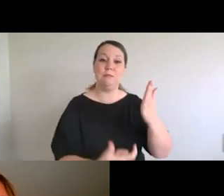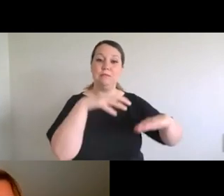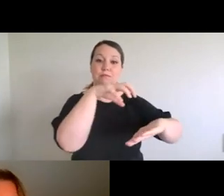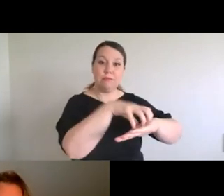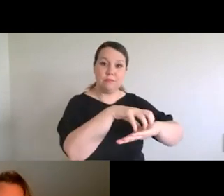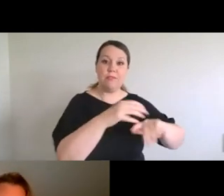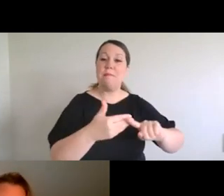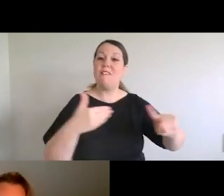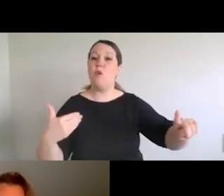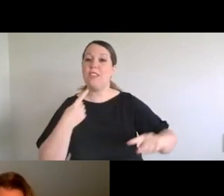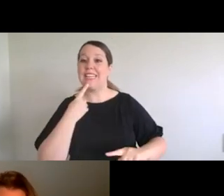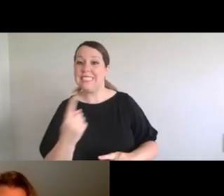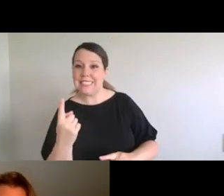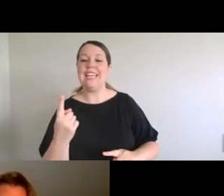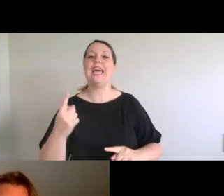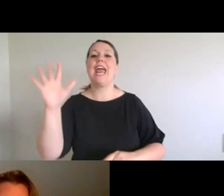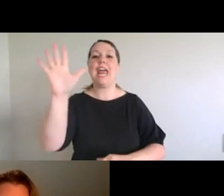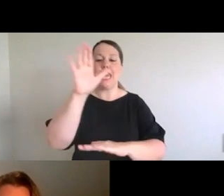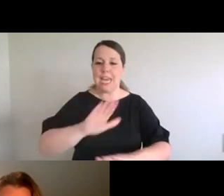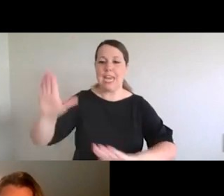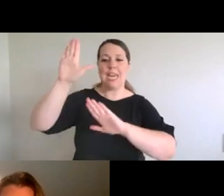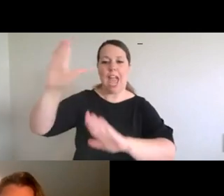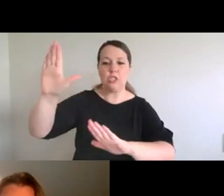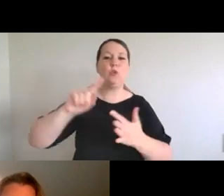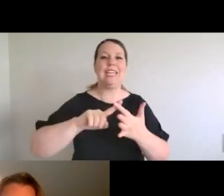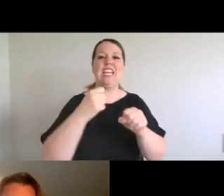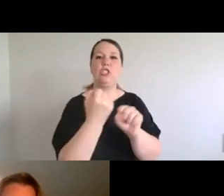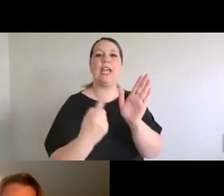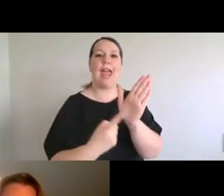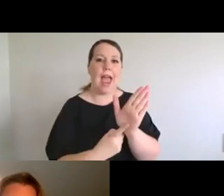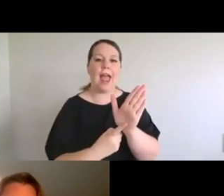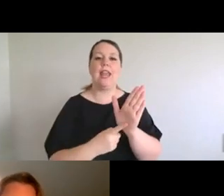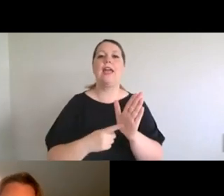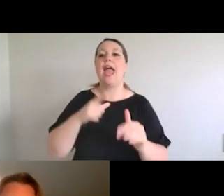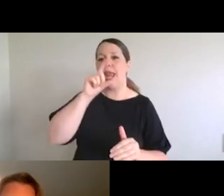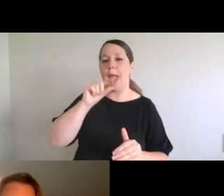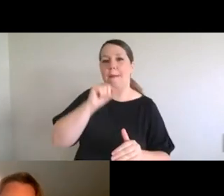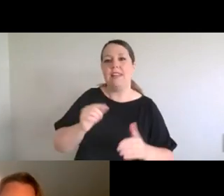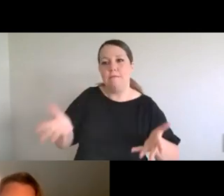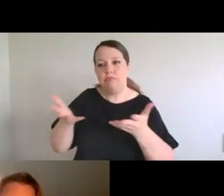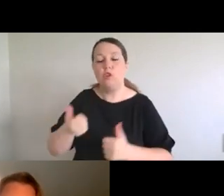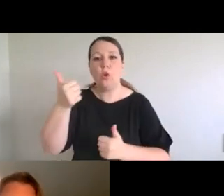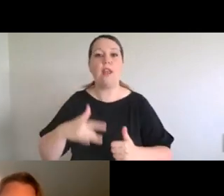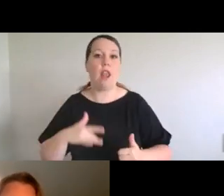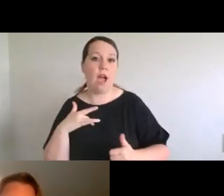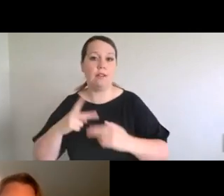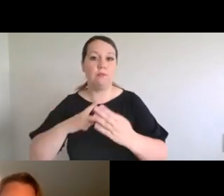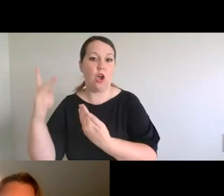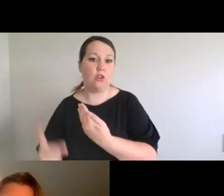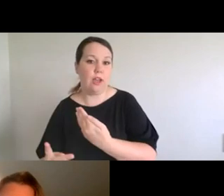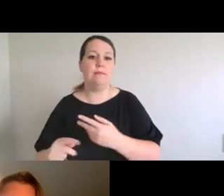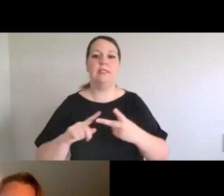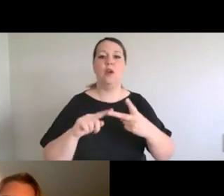of Enabling Good Lives, and the accessibility legislation, we had the launch of the legal